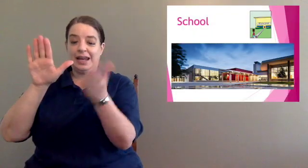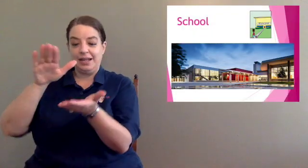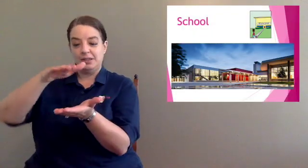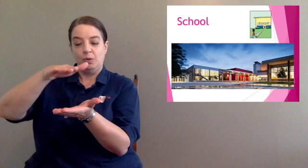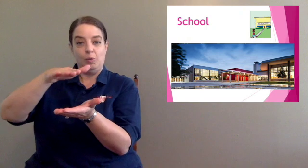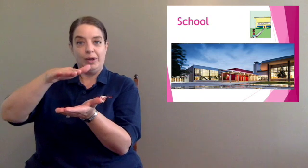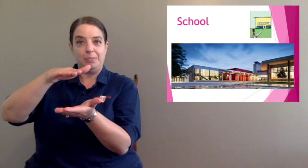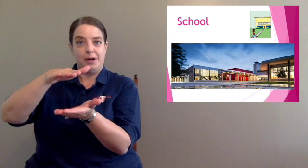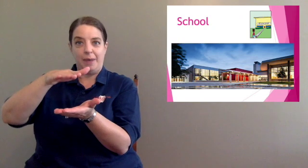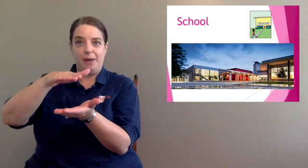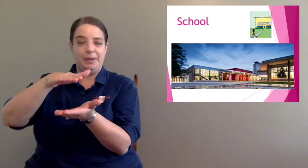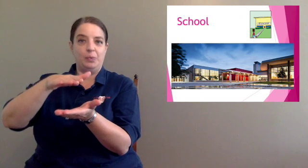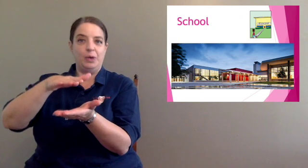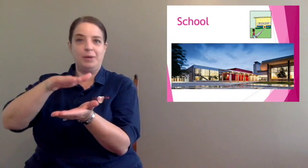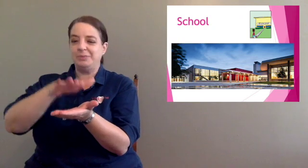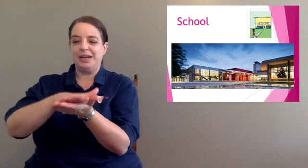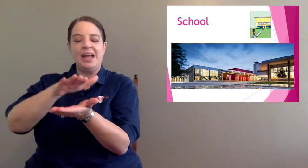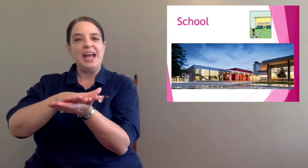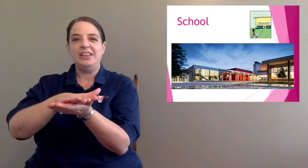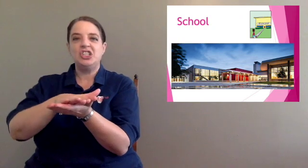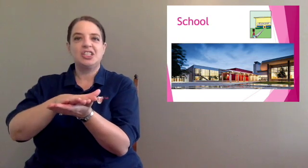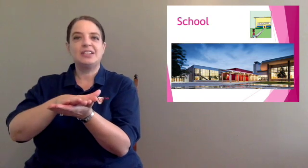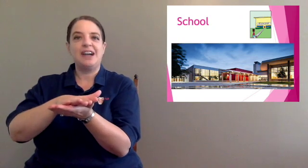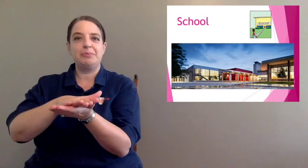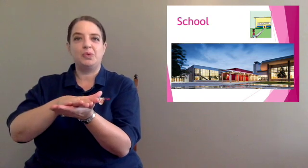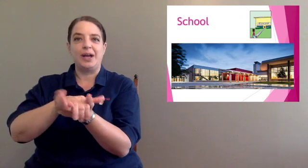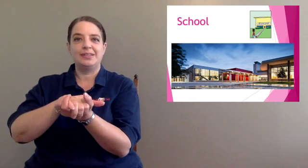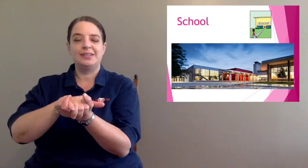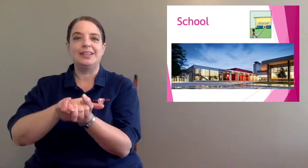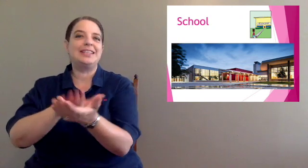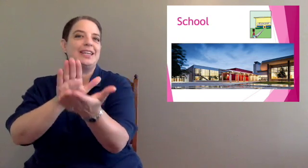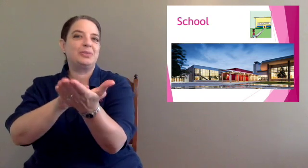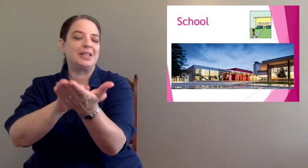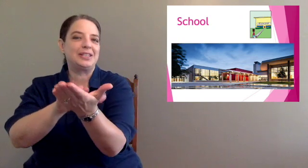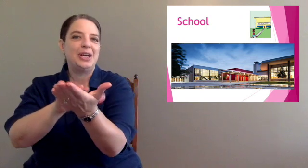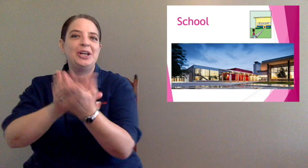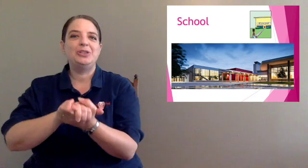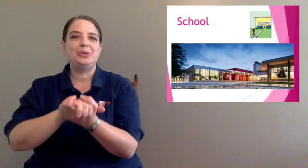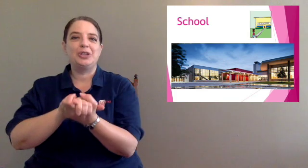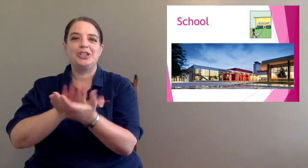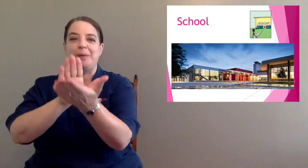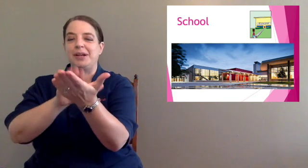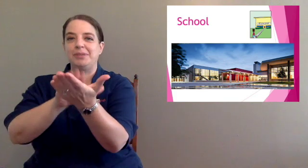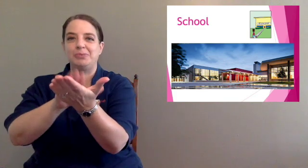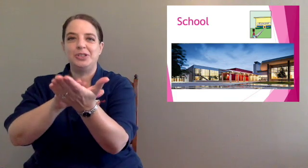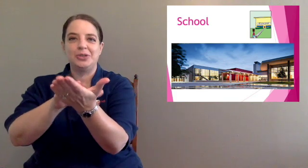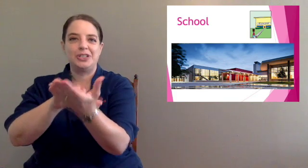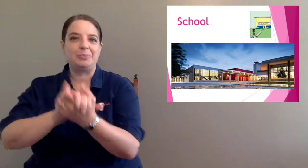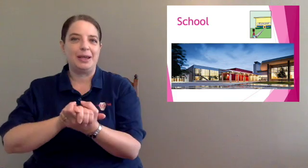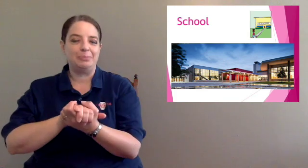hands, one palm up and one palm down, and then you just clap twice. They say it's because you do a good job there, because when you do a good job, they applaud